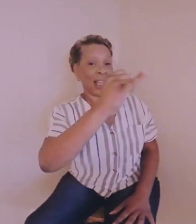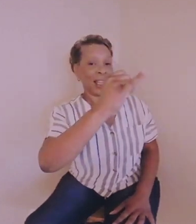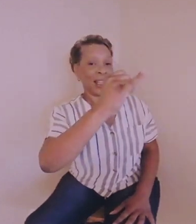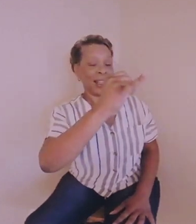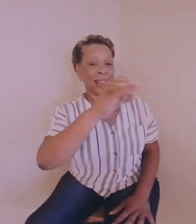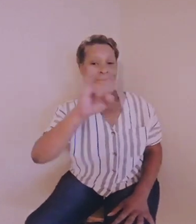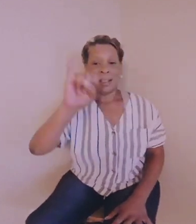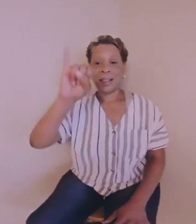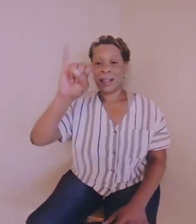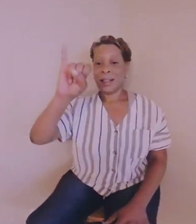J.